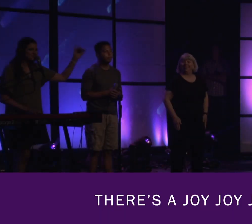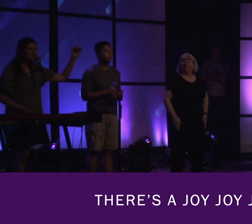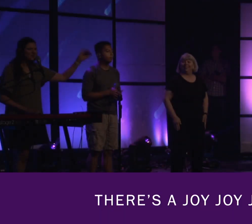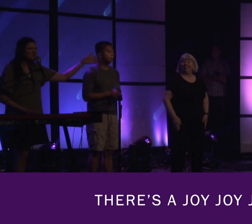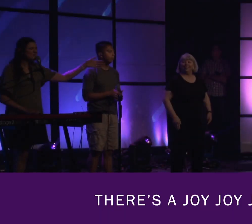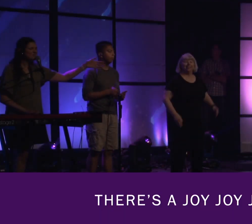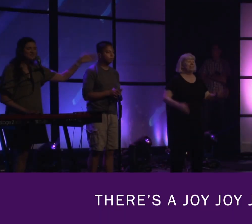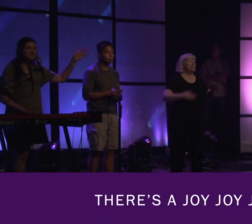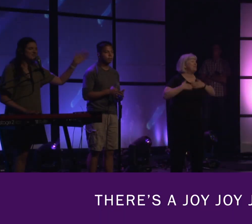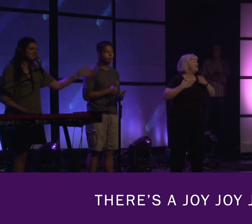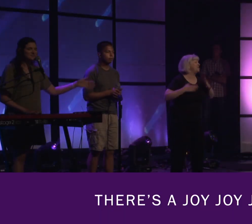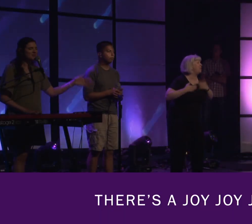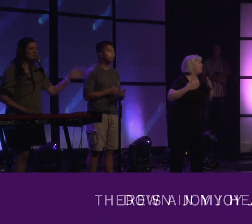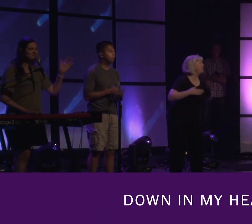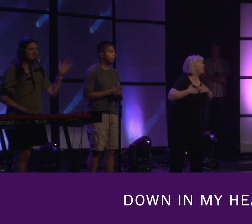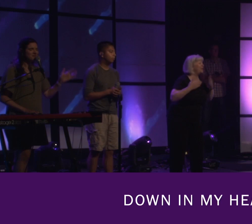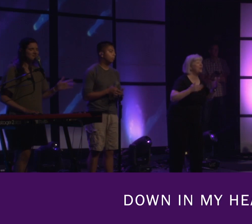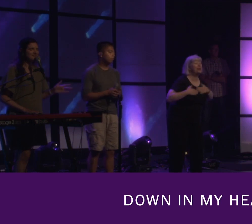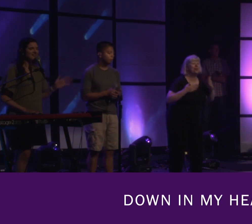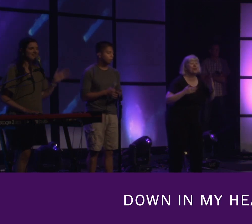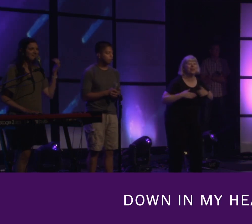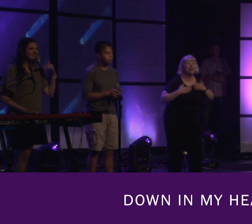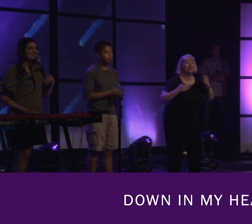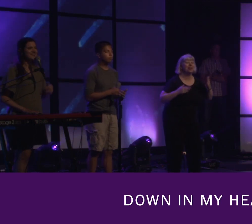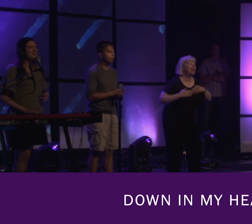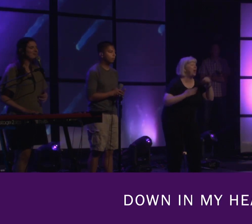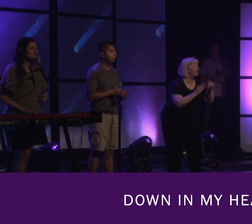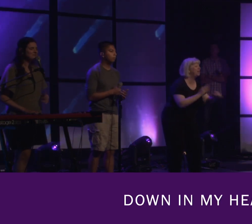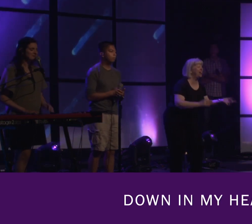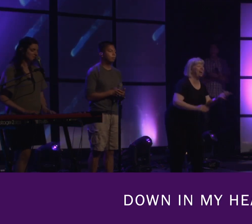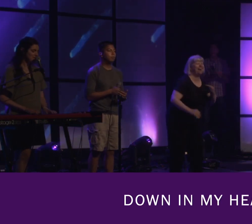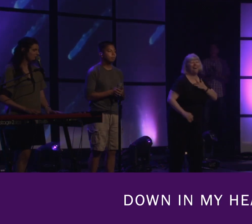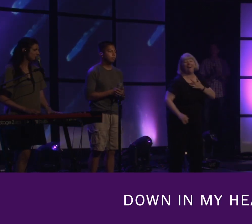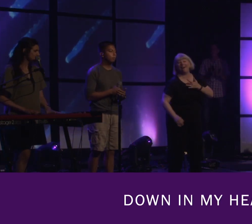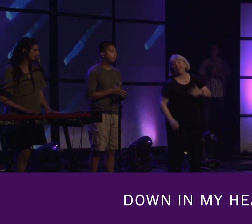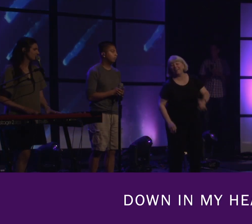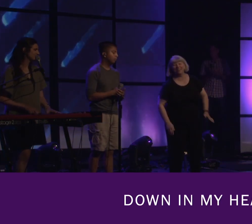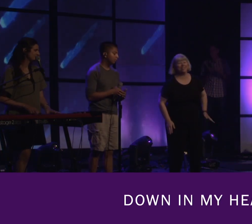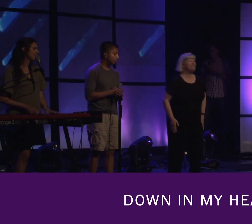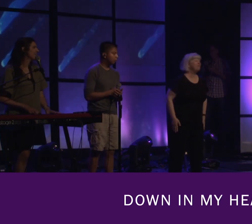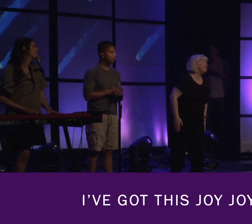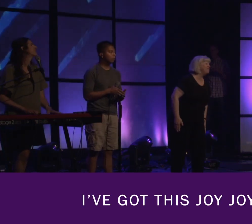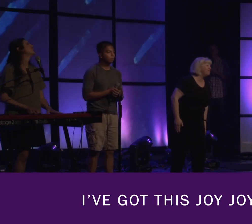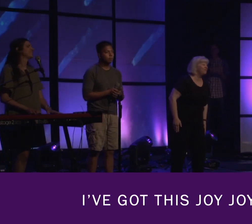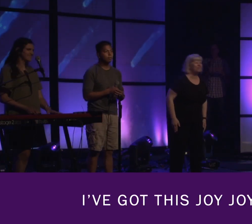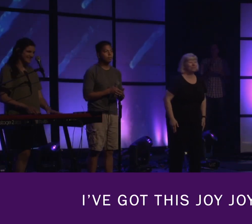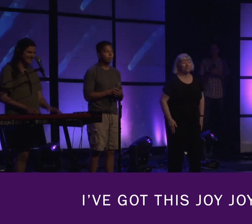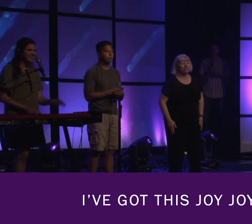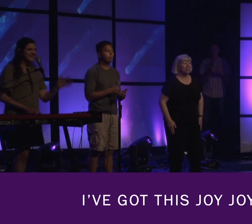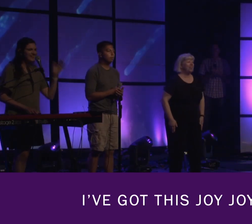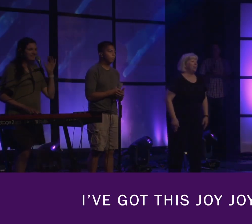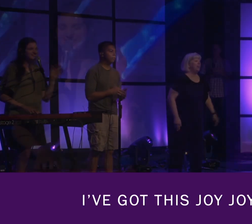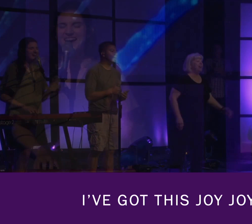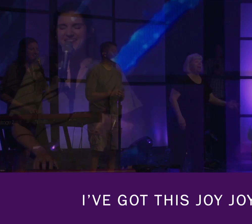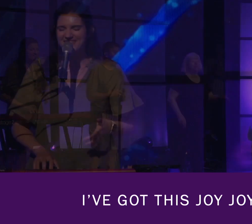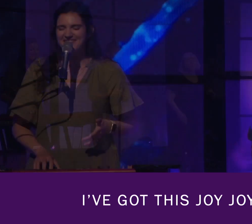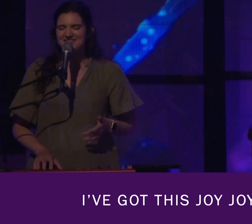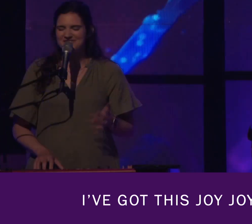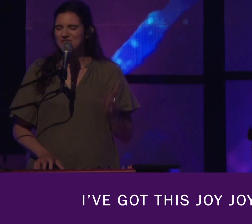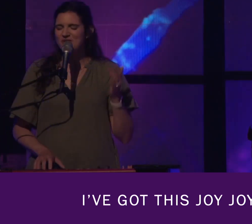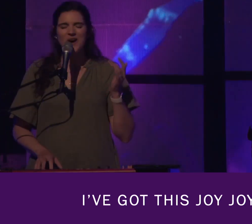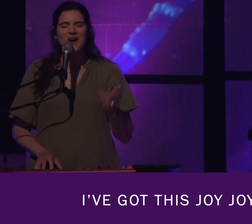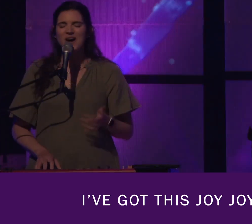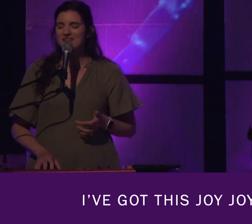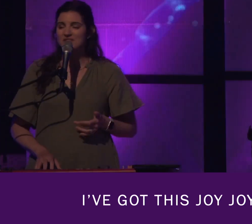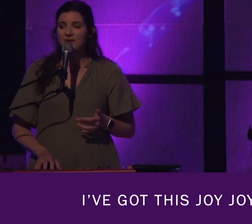There's a joy, joy, joy, joy down in my heart. Yeah. Got